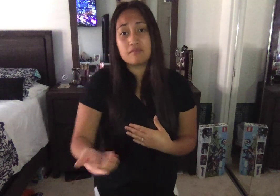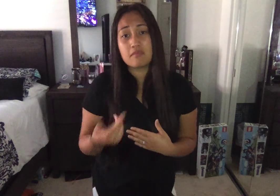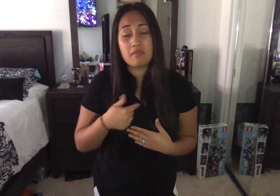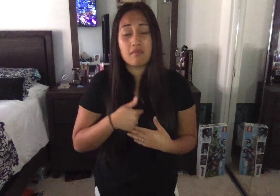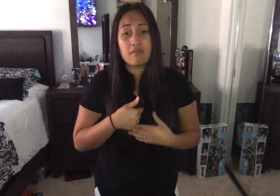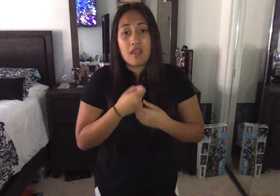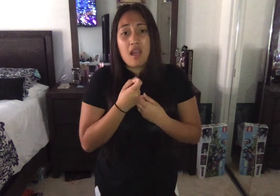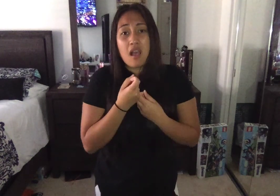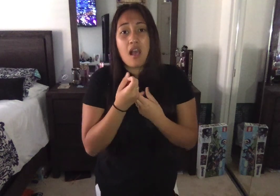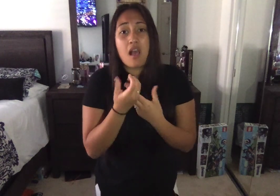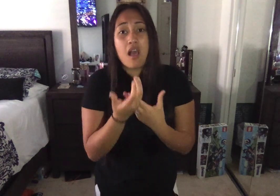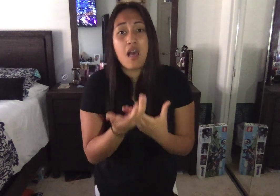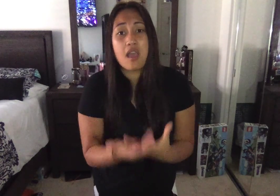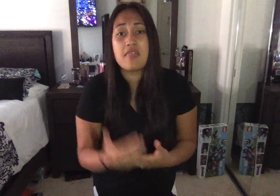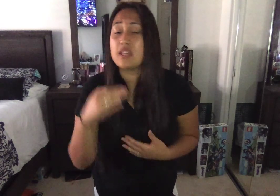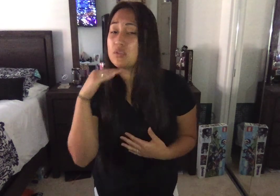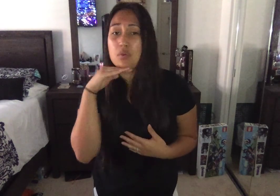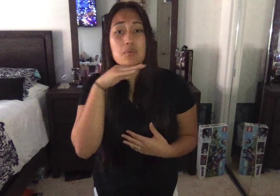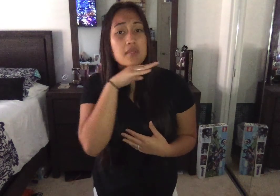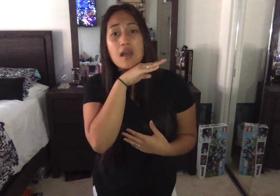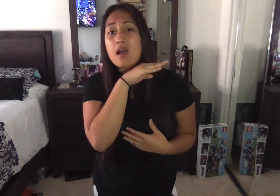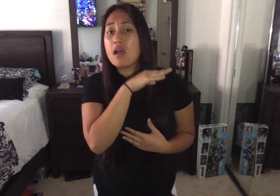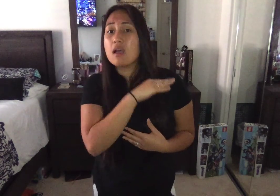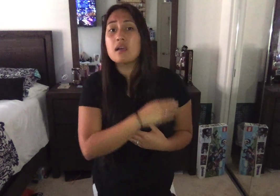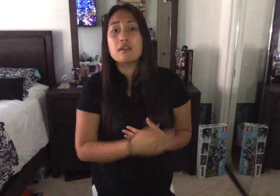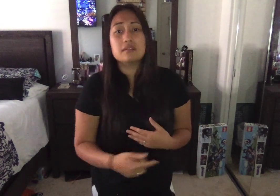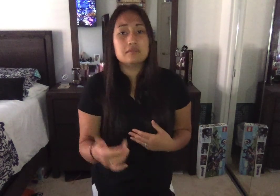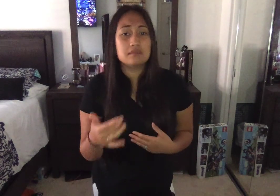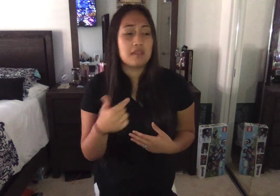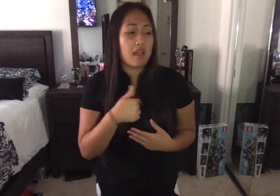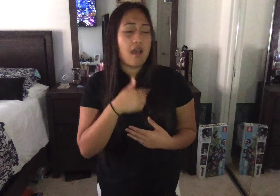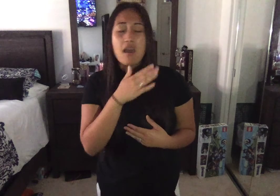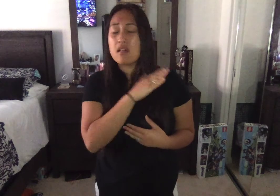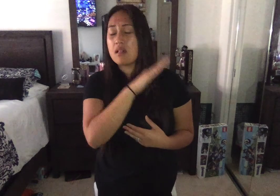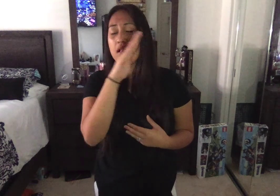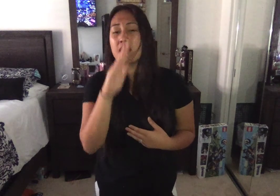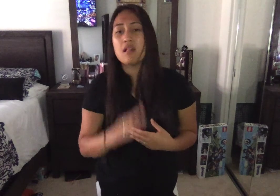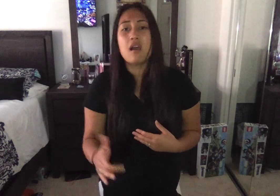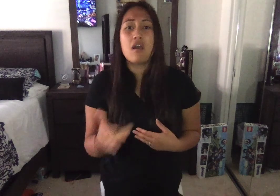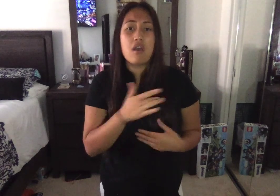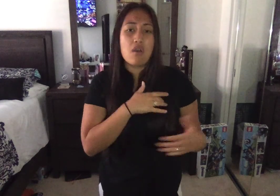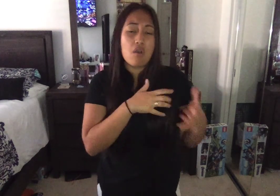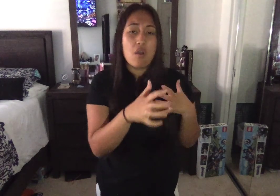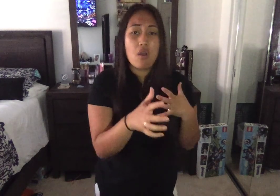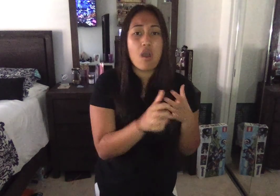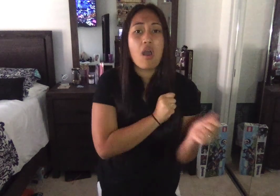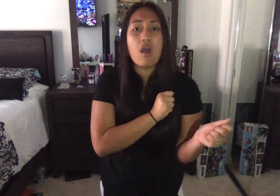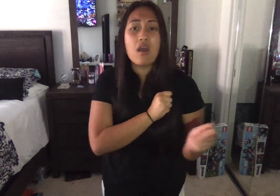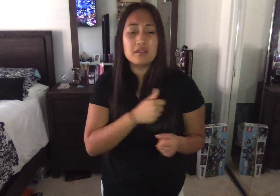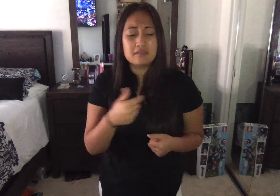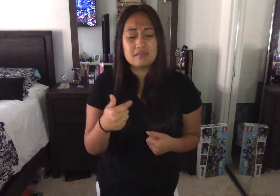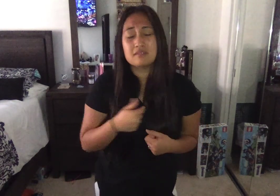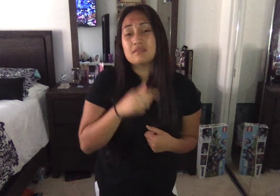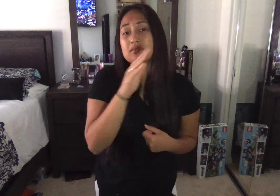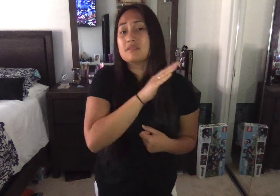all me, honey, that's no lie I'll your heart I'll